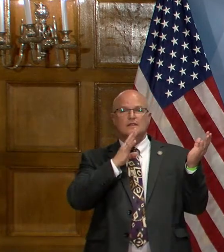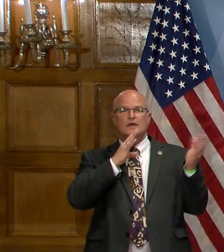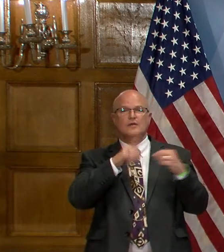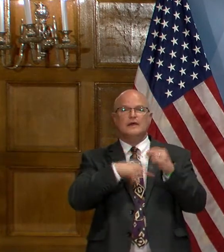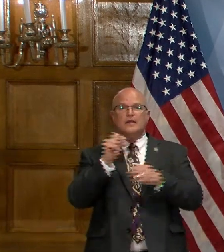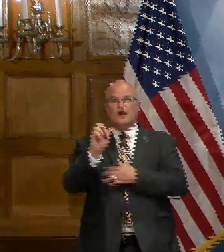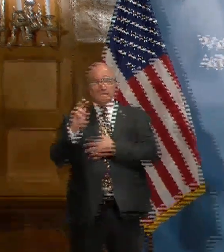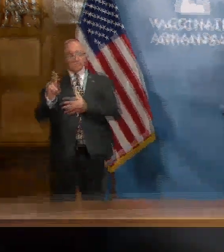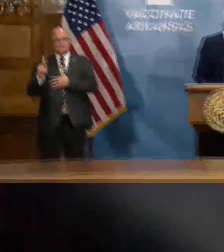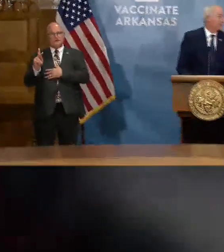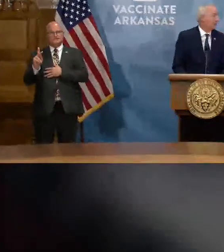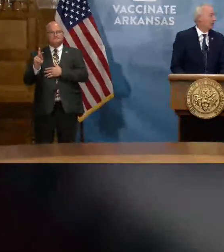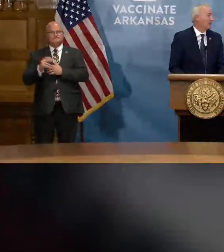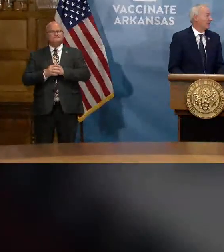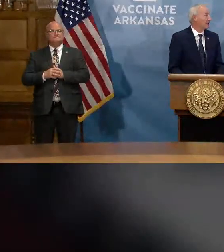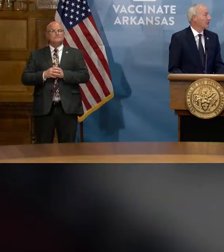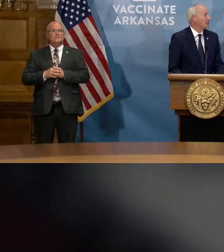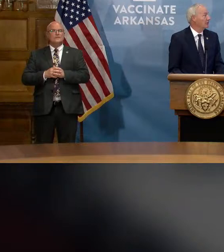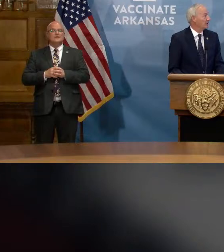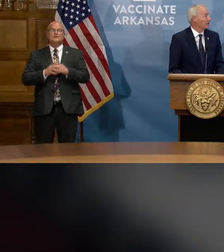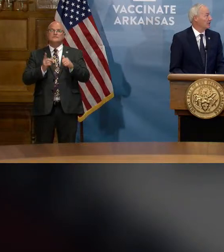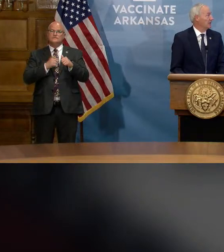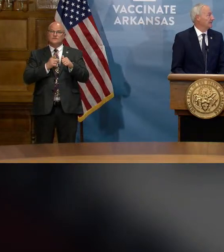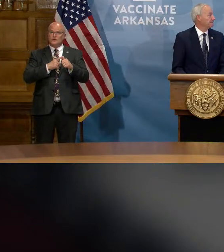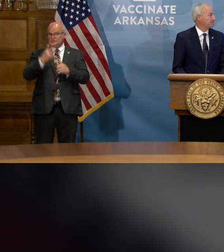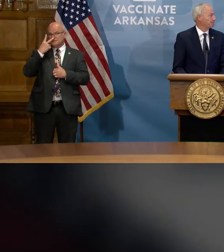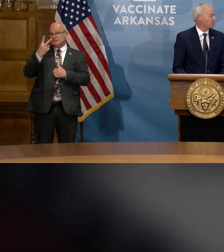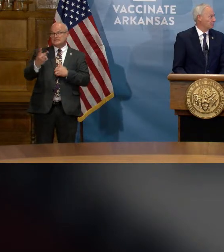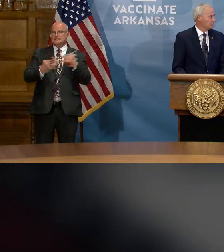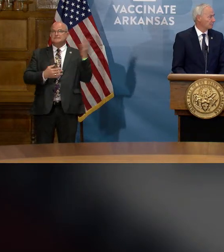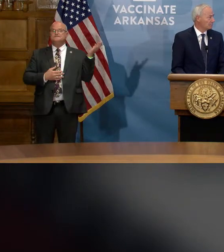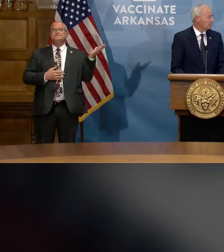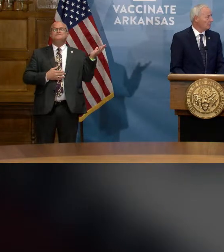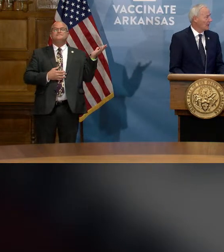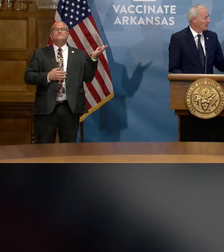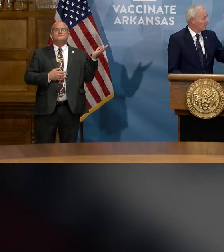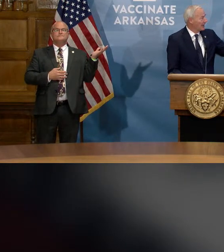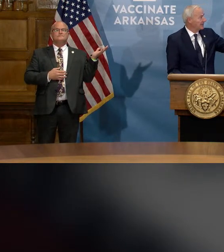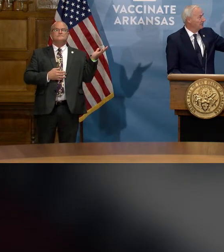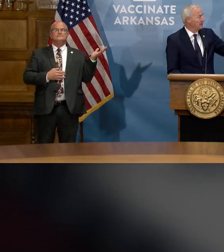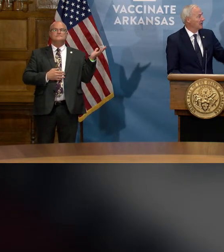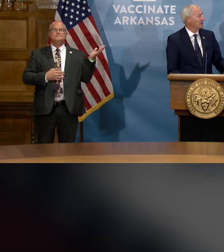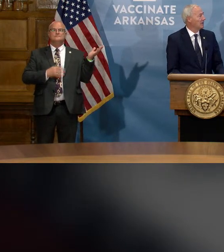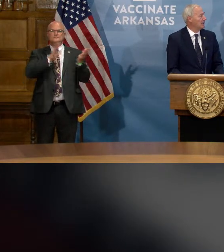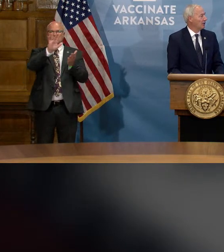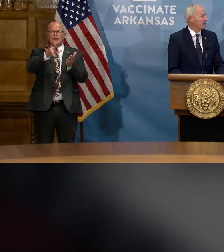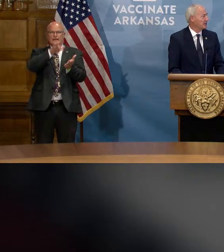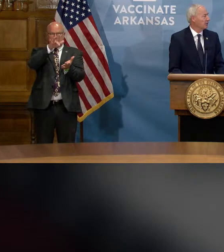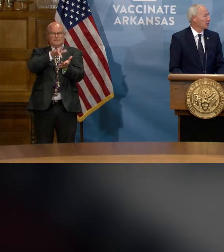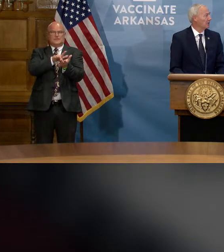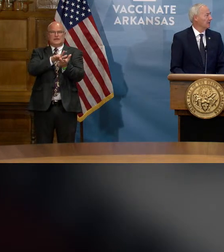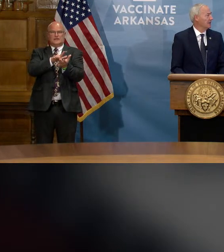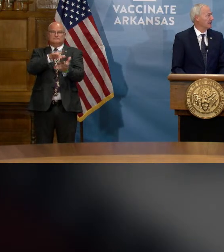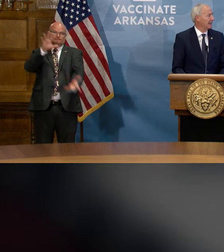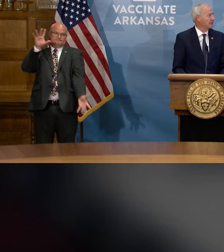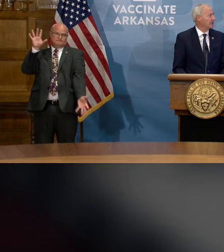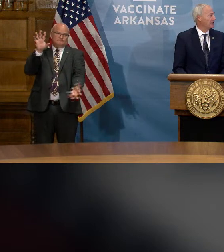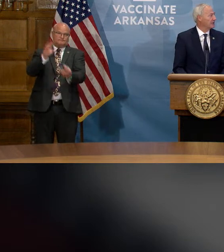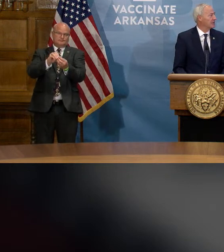are in Arkansas. And so first you can see right in the middle on the